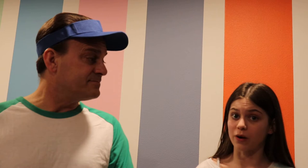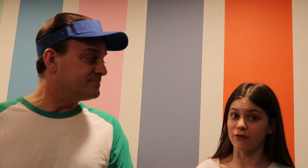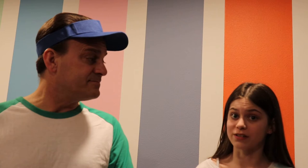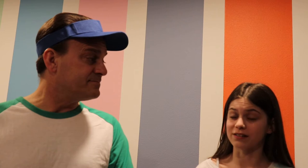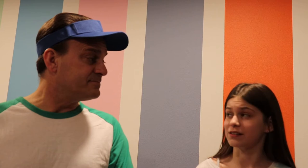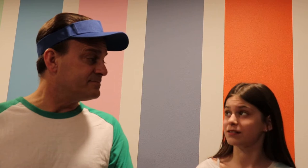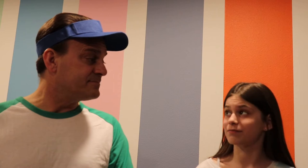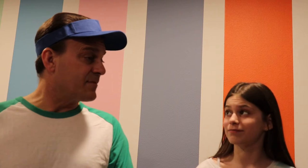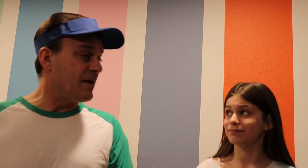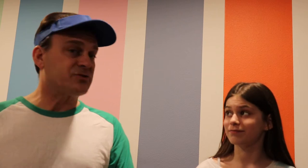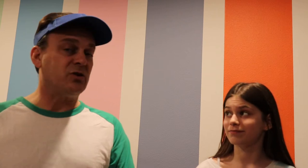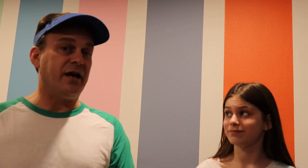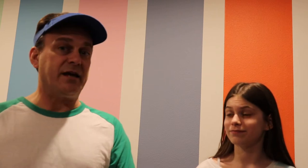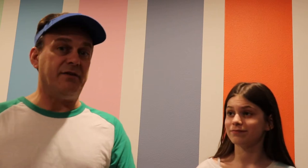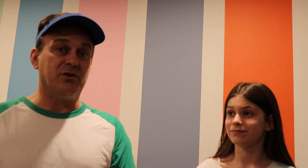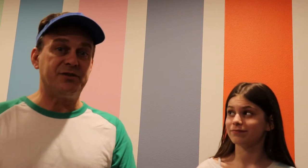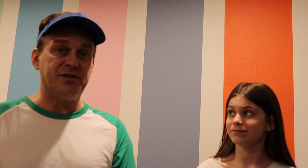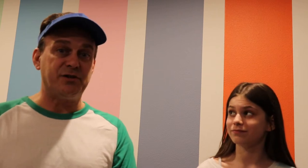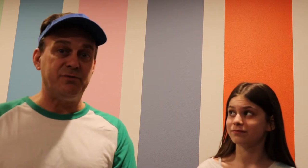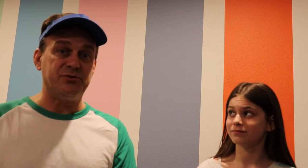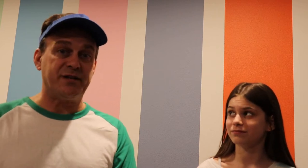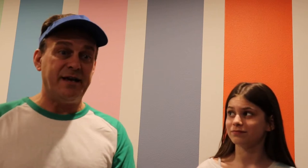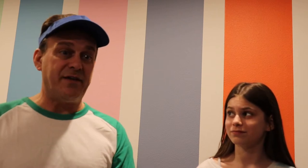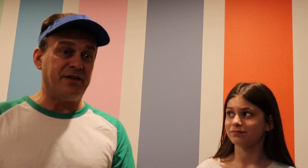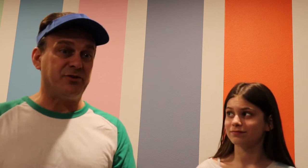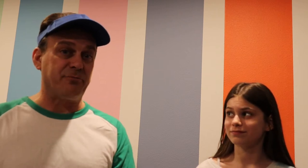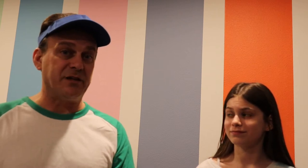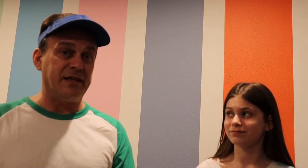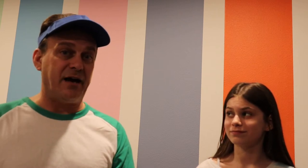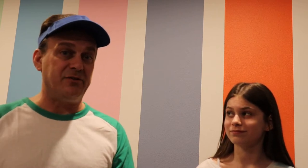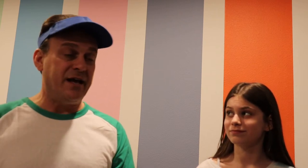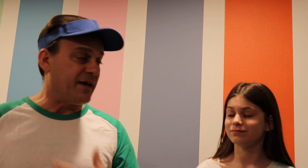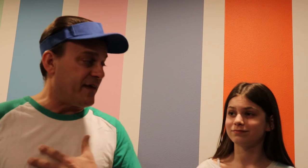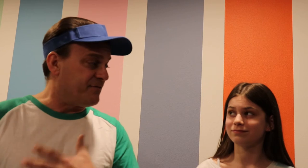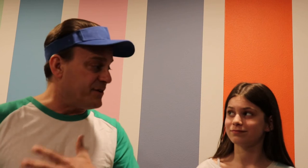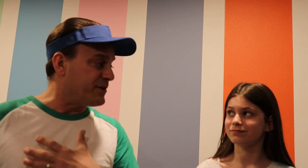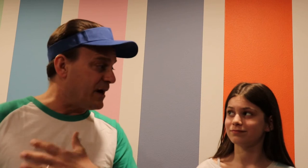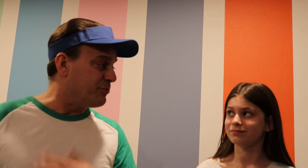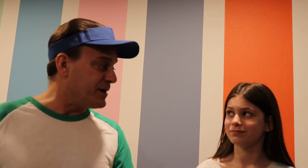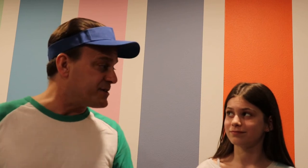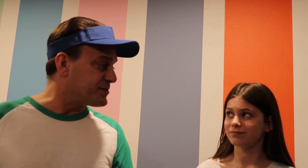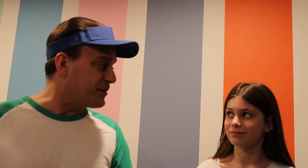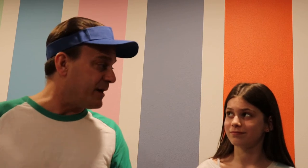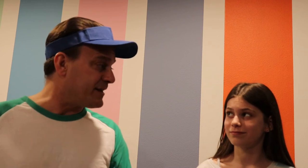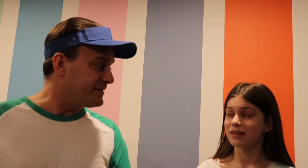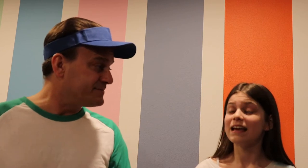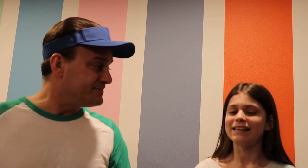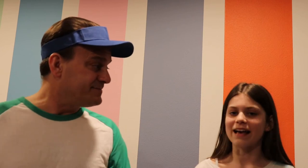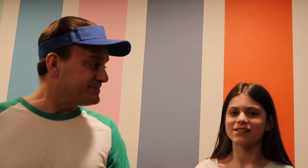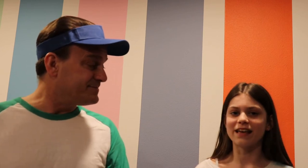other senses. So like if they're listening to music and they turn up really loud, can they feel the vibrations on their body? Yes, they